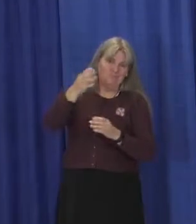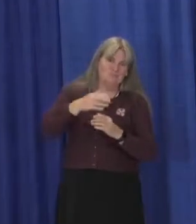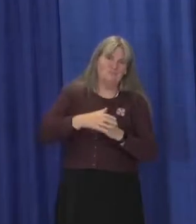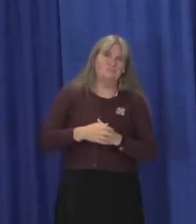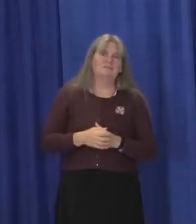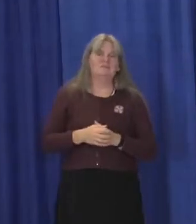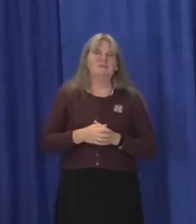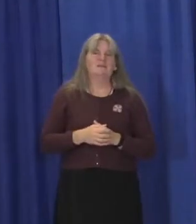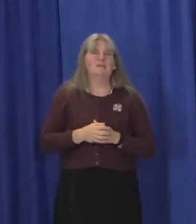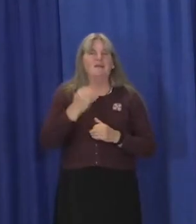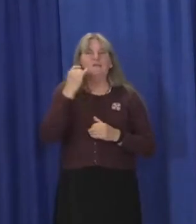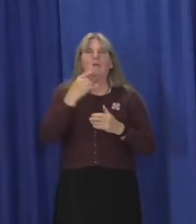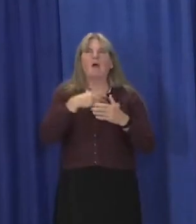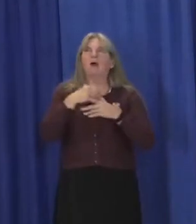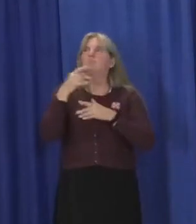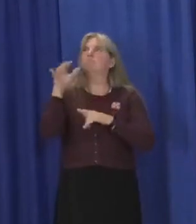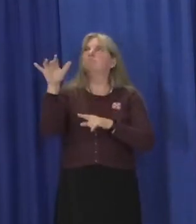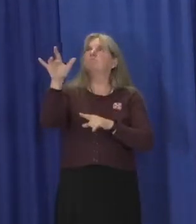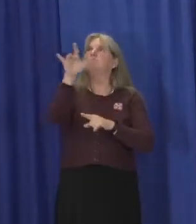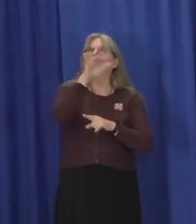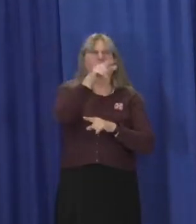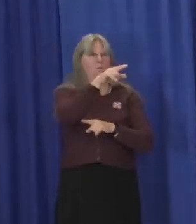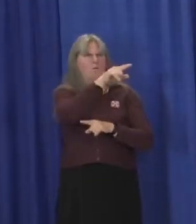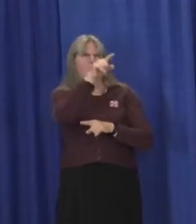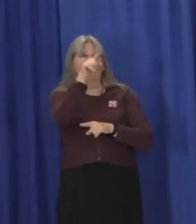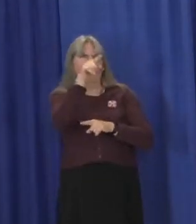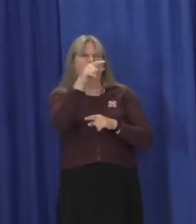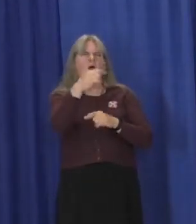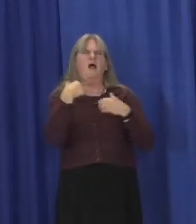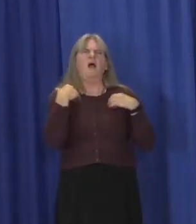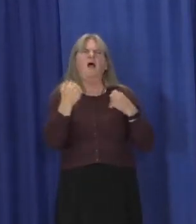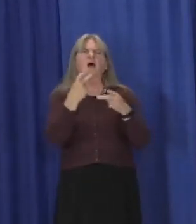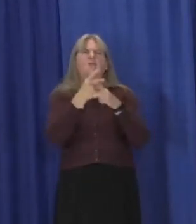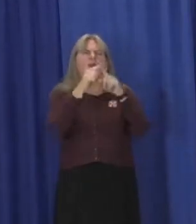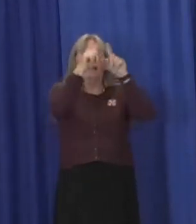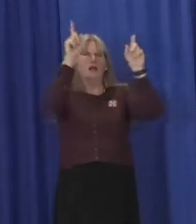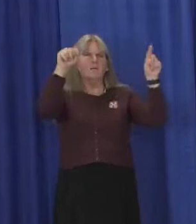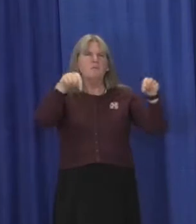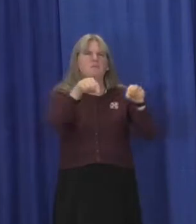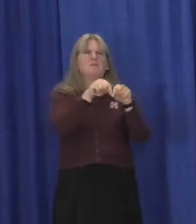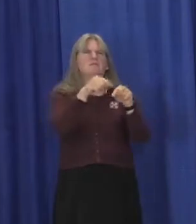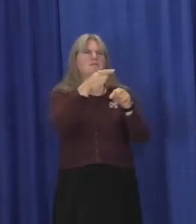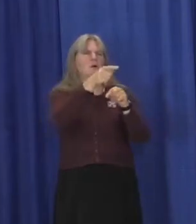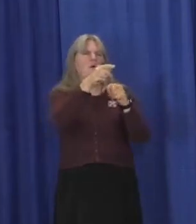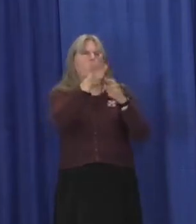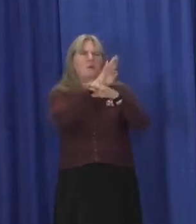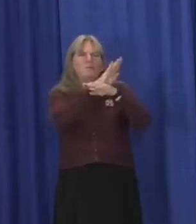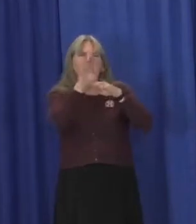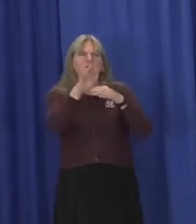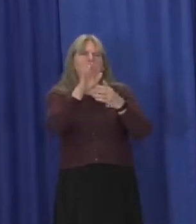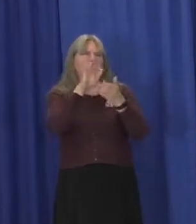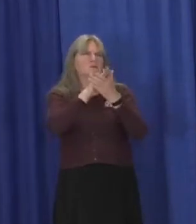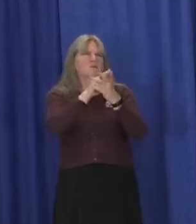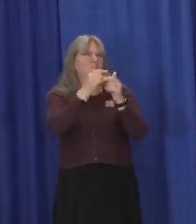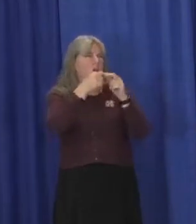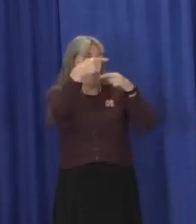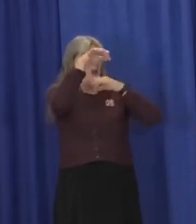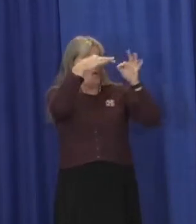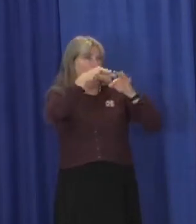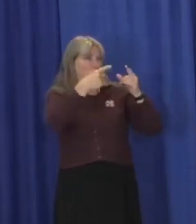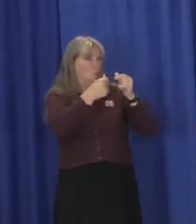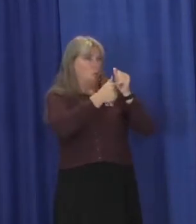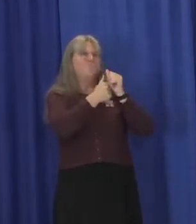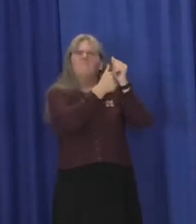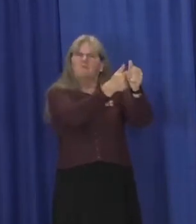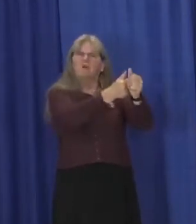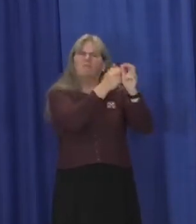you are out and about, please follow the guidance that you see in healthcare settings, workplaces, businesses, and in schools. Please check with